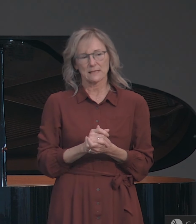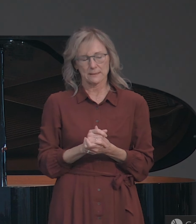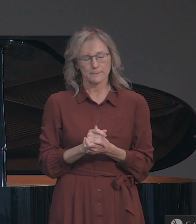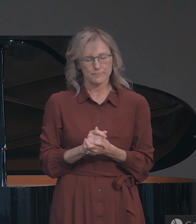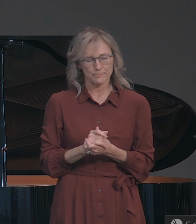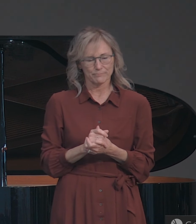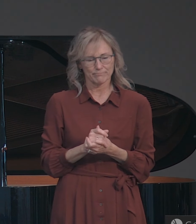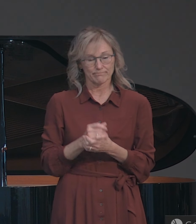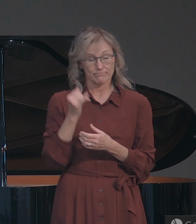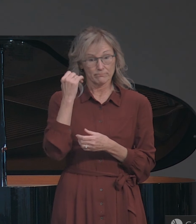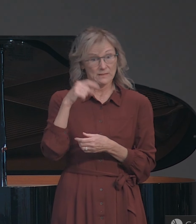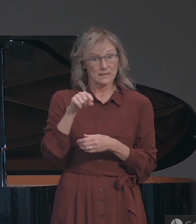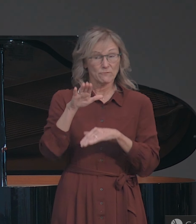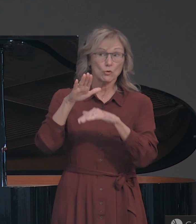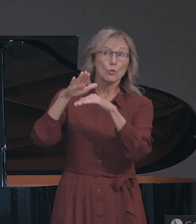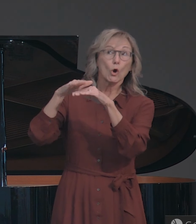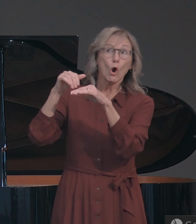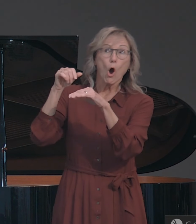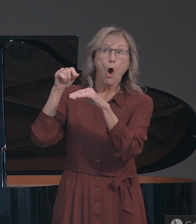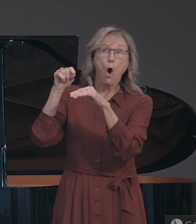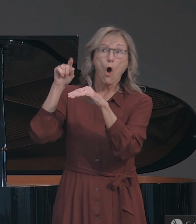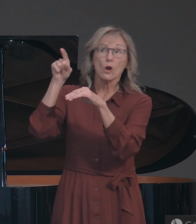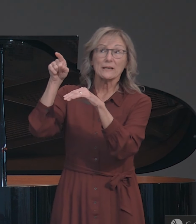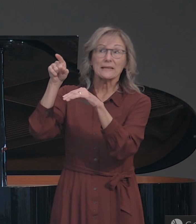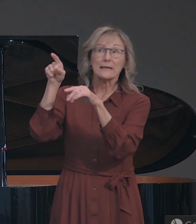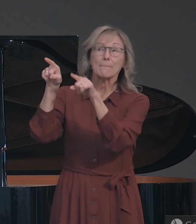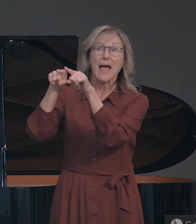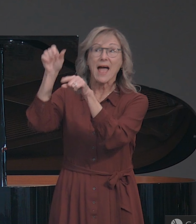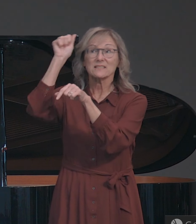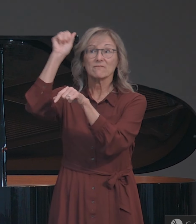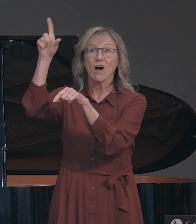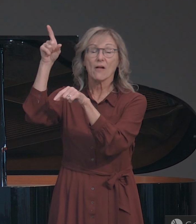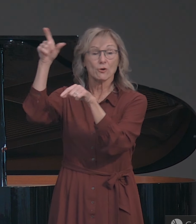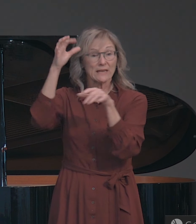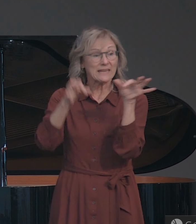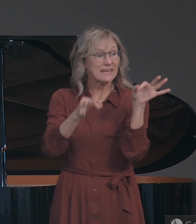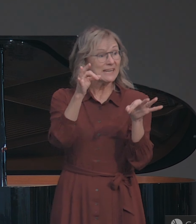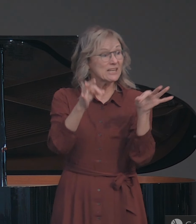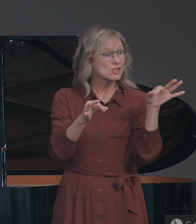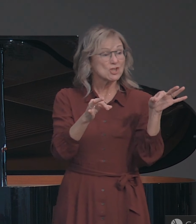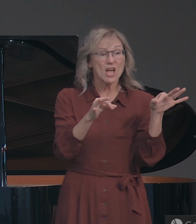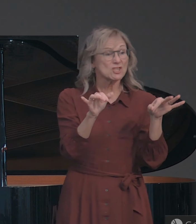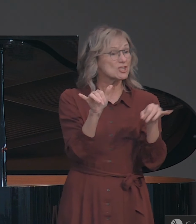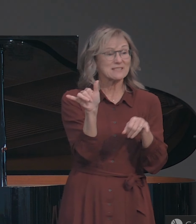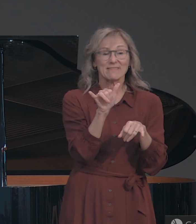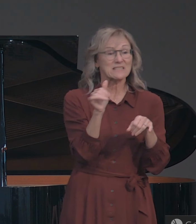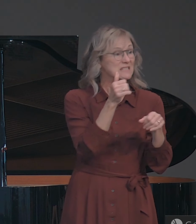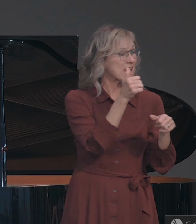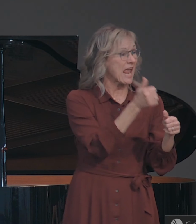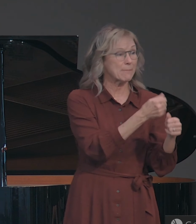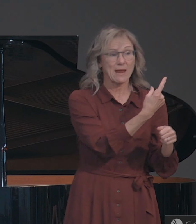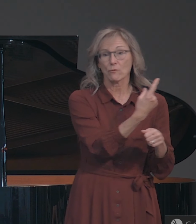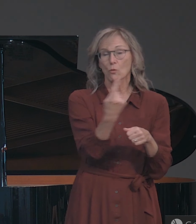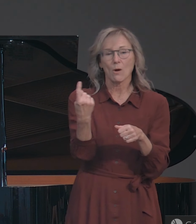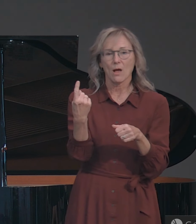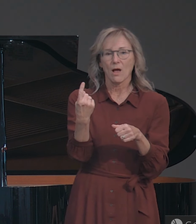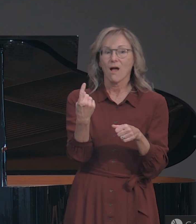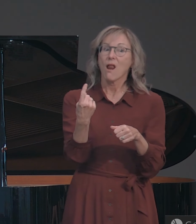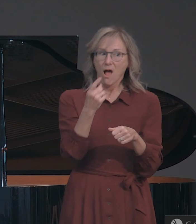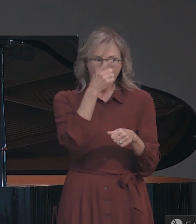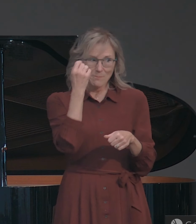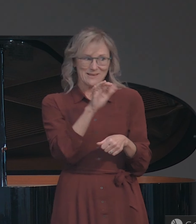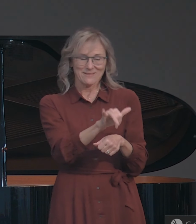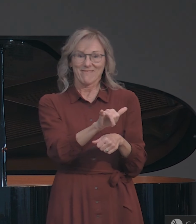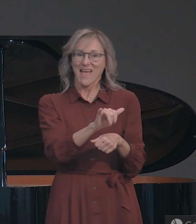says, "If you call on him as Father, who judges impartially according to each one's deeds, conduct yourselves with